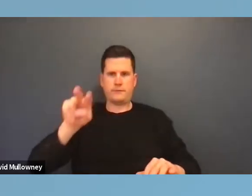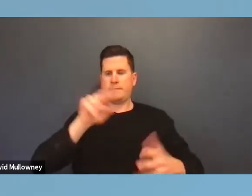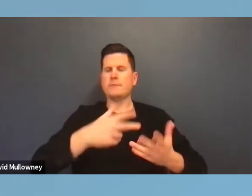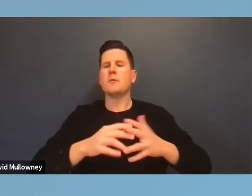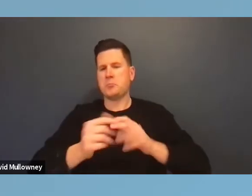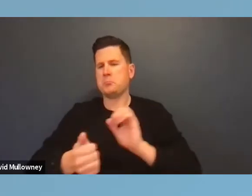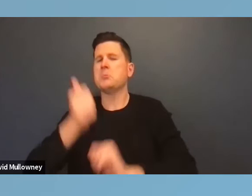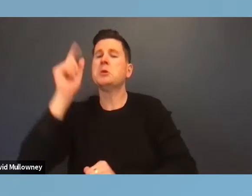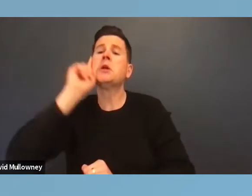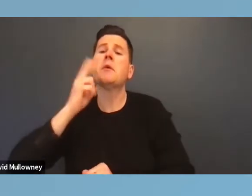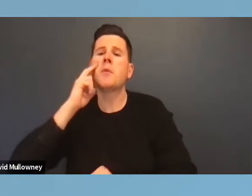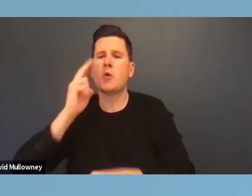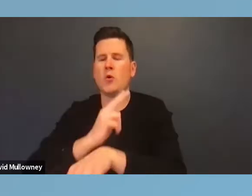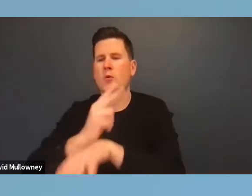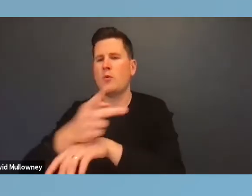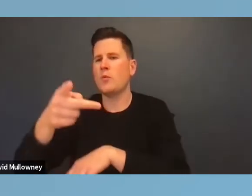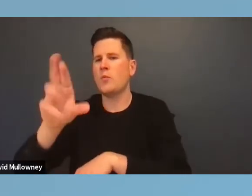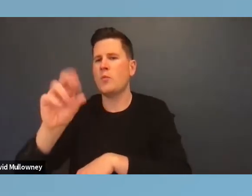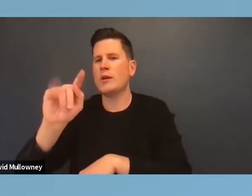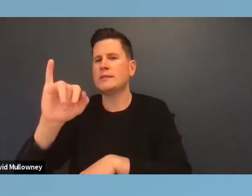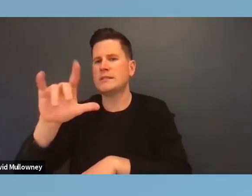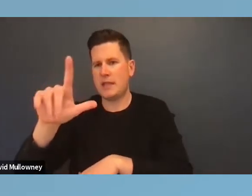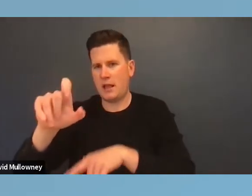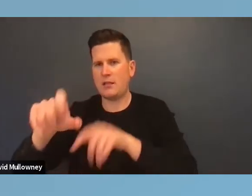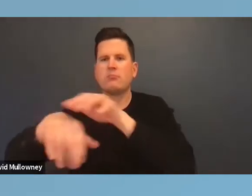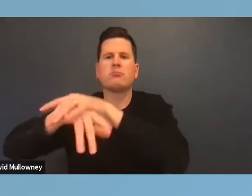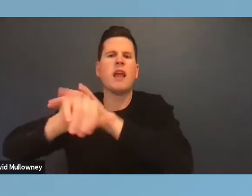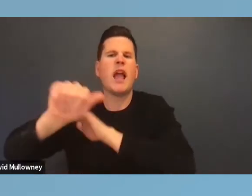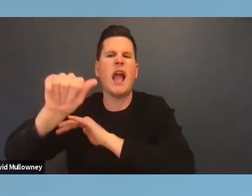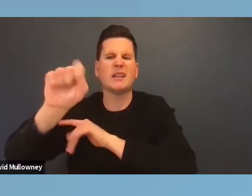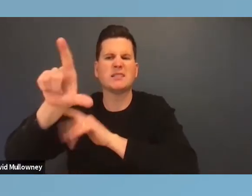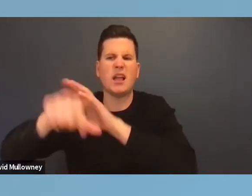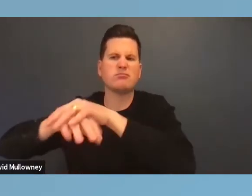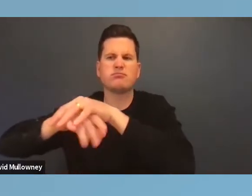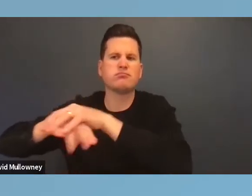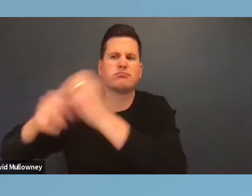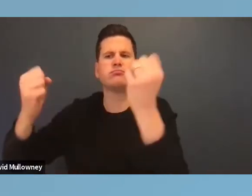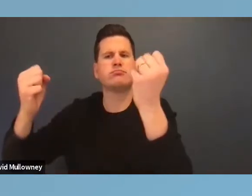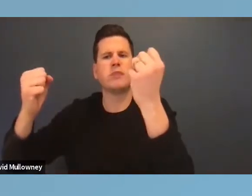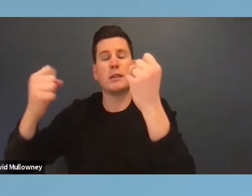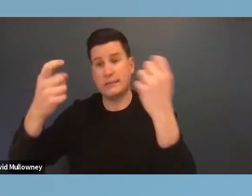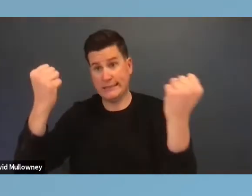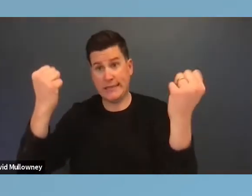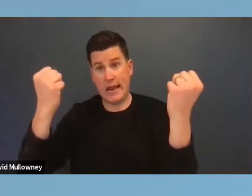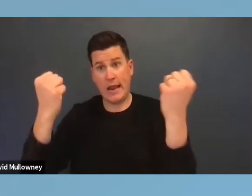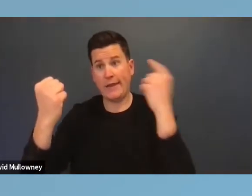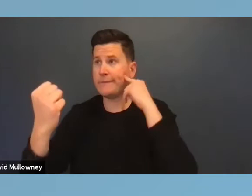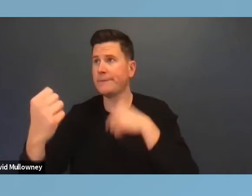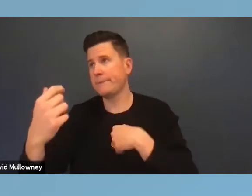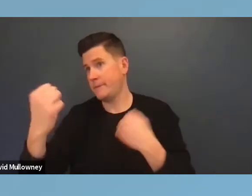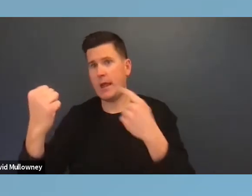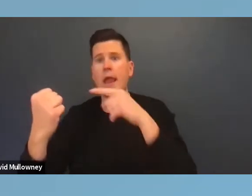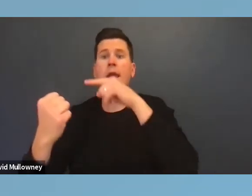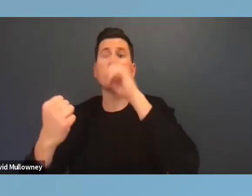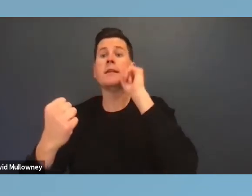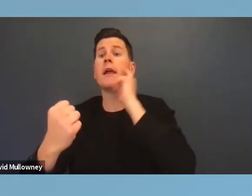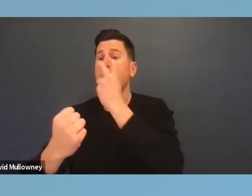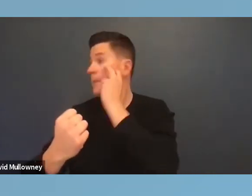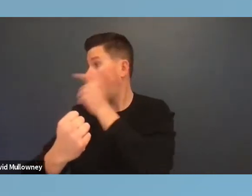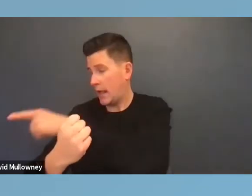black spots, but most deaf blind use protactile ASL. It would